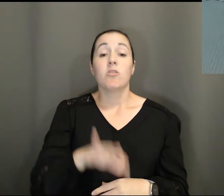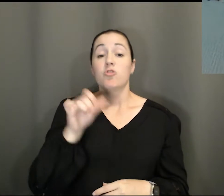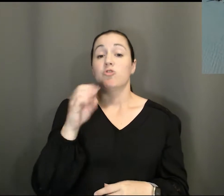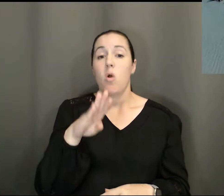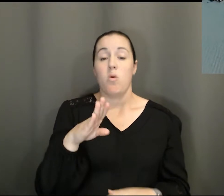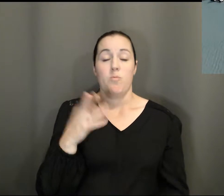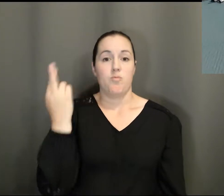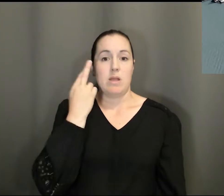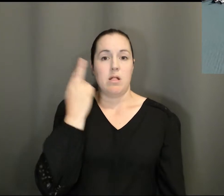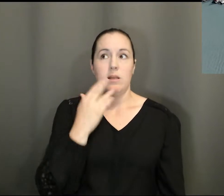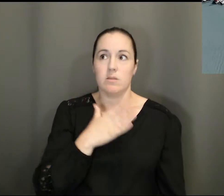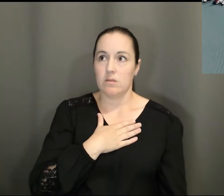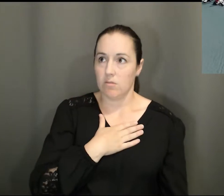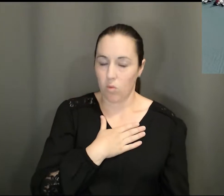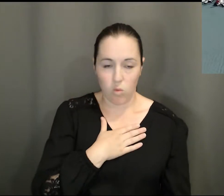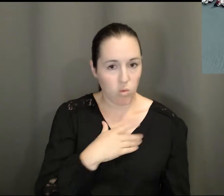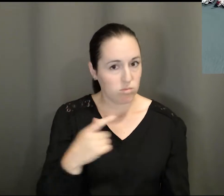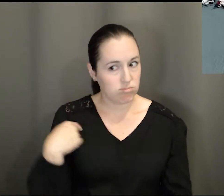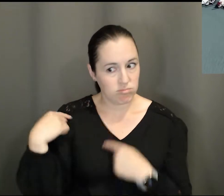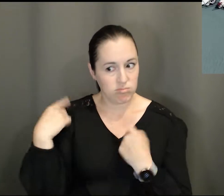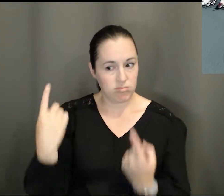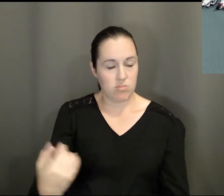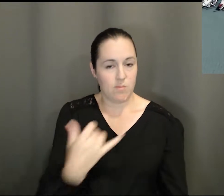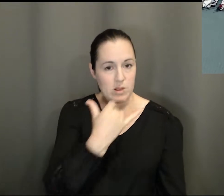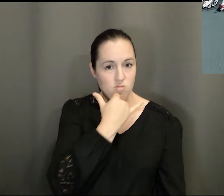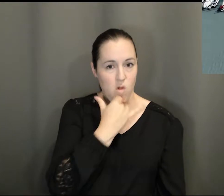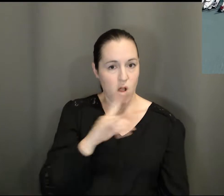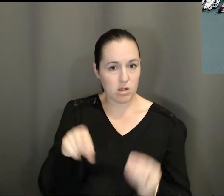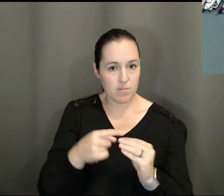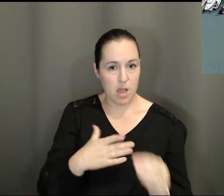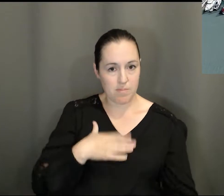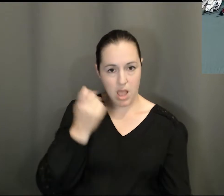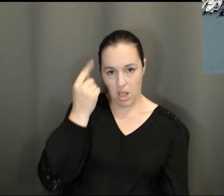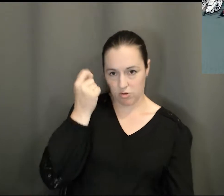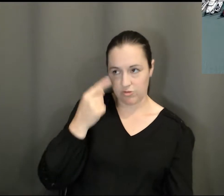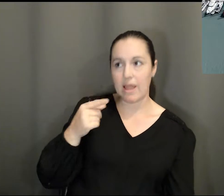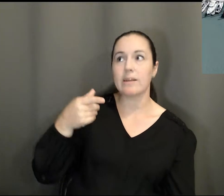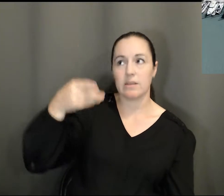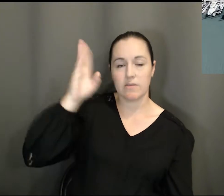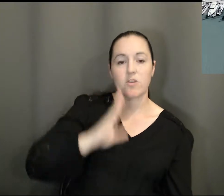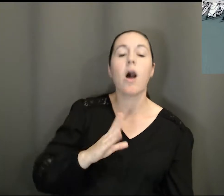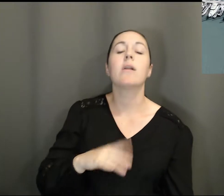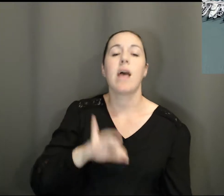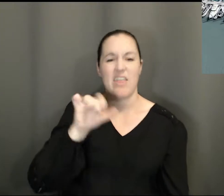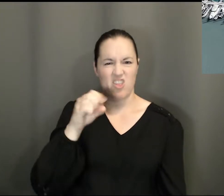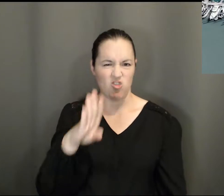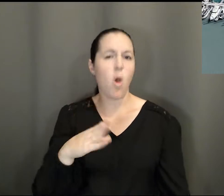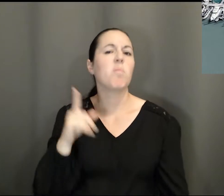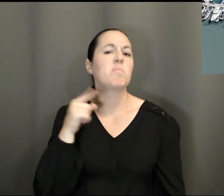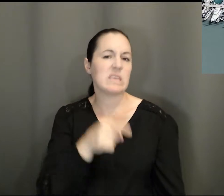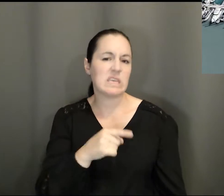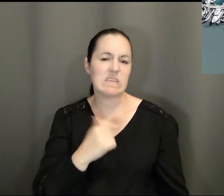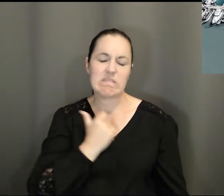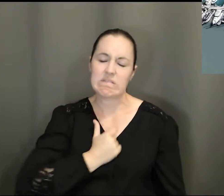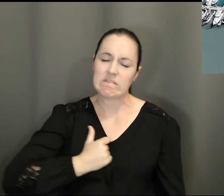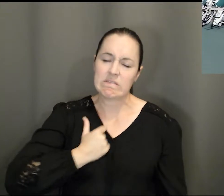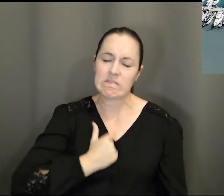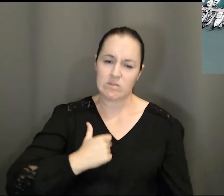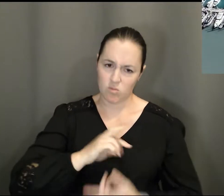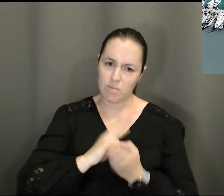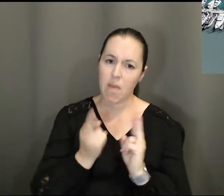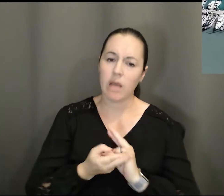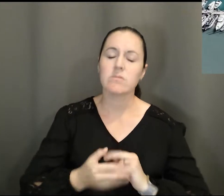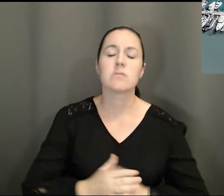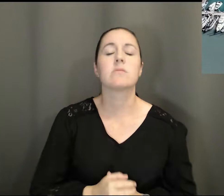Job says to God, surely I spoke of the things I did not understand, things too wonderful for me to know.